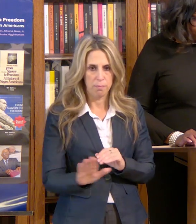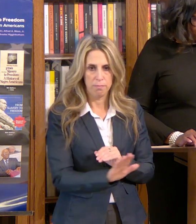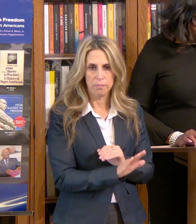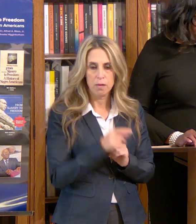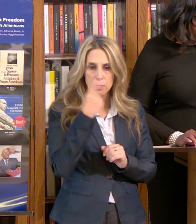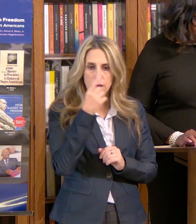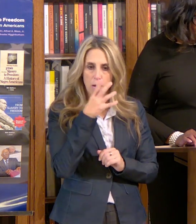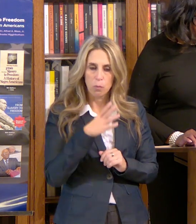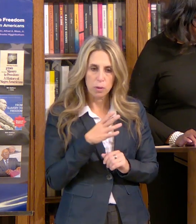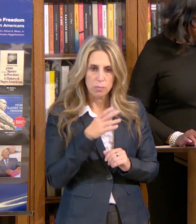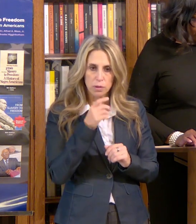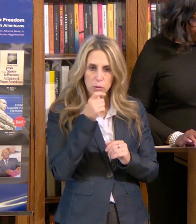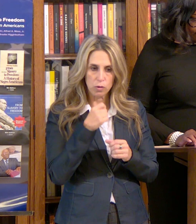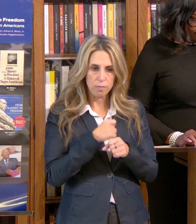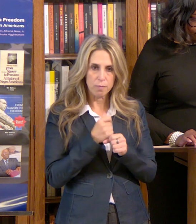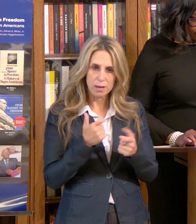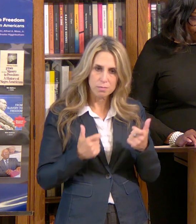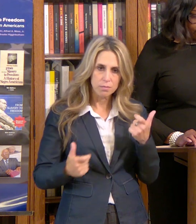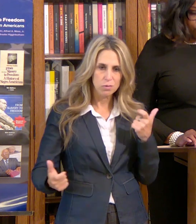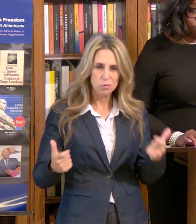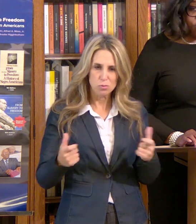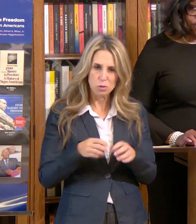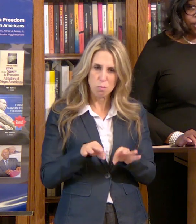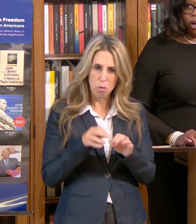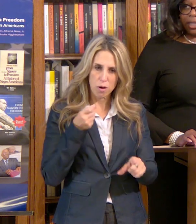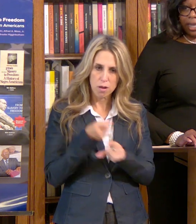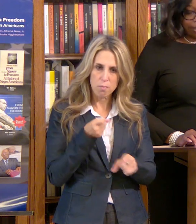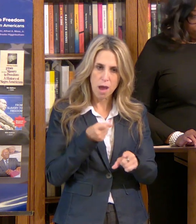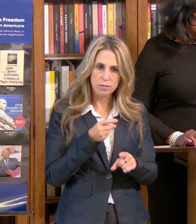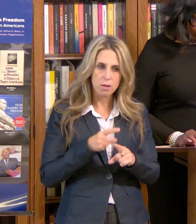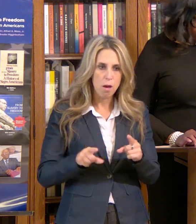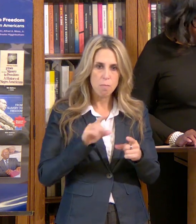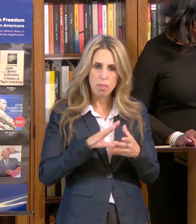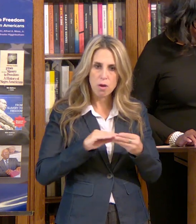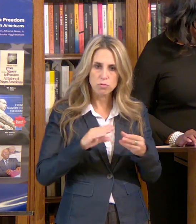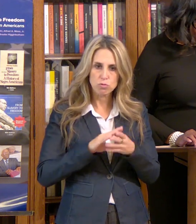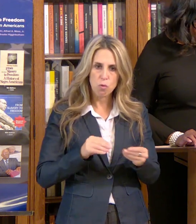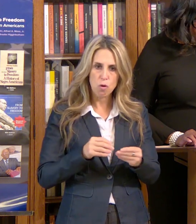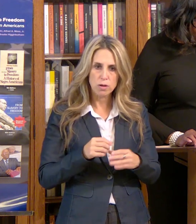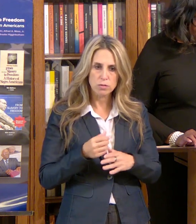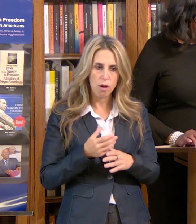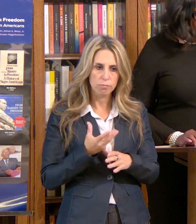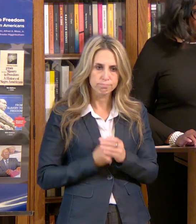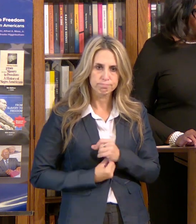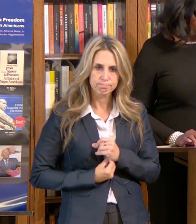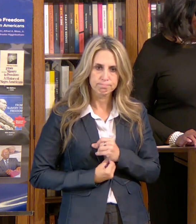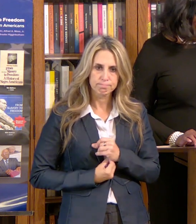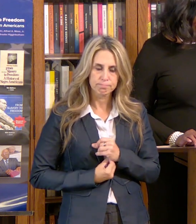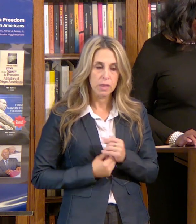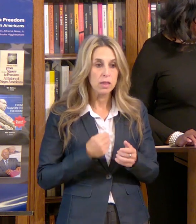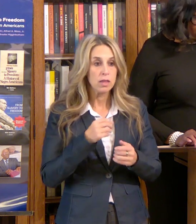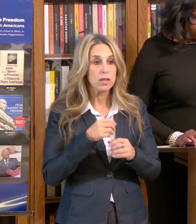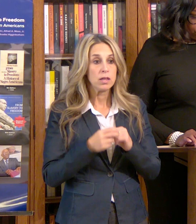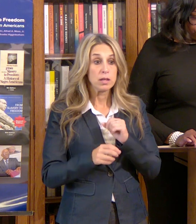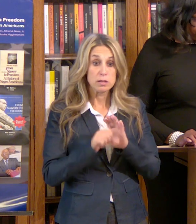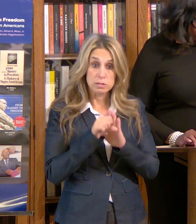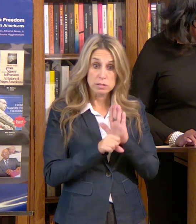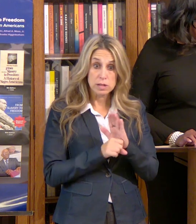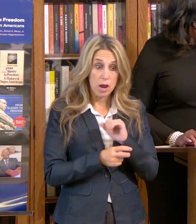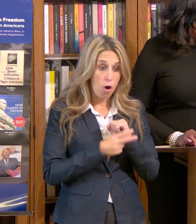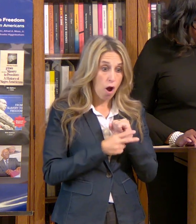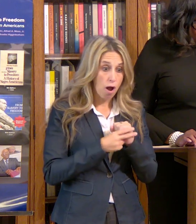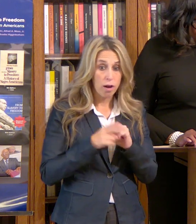black women who have made major impacts and their stories are yet to be told the state archives